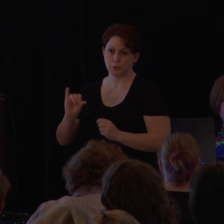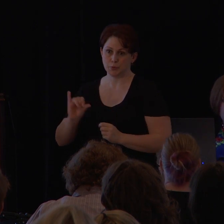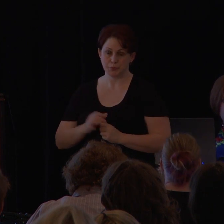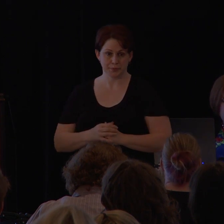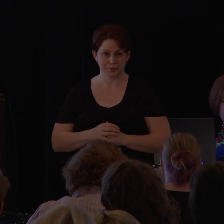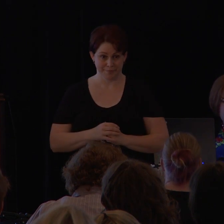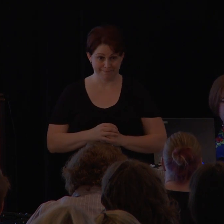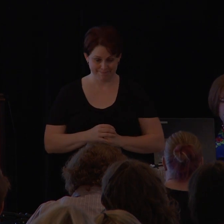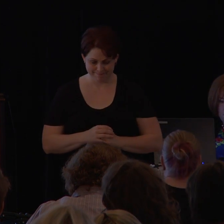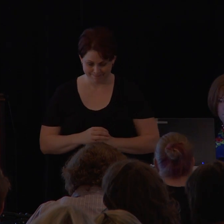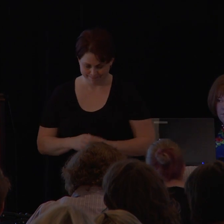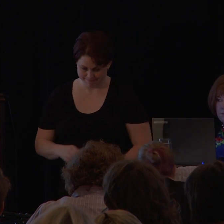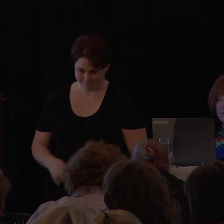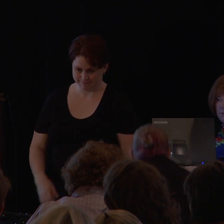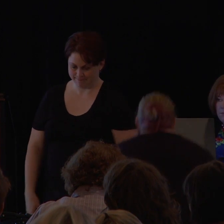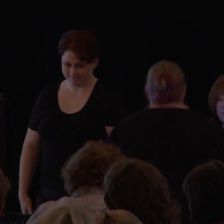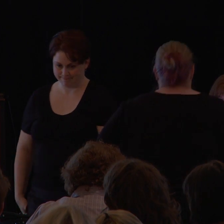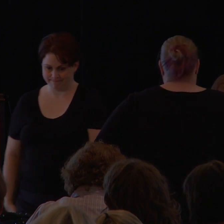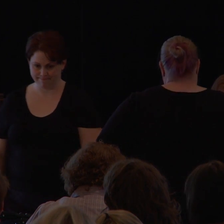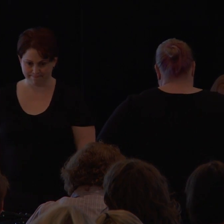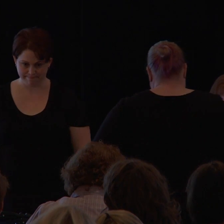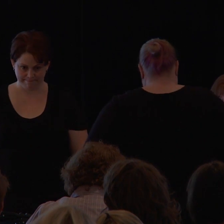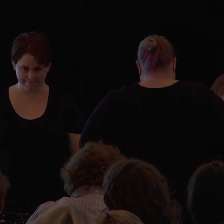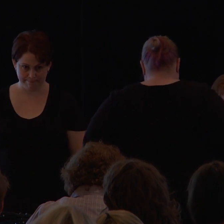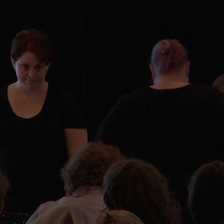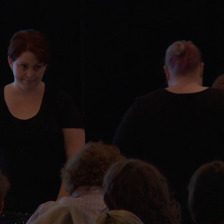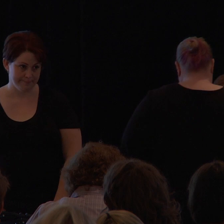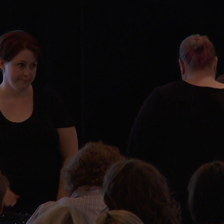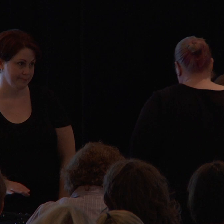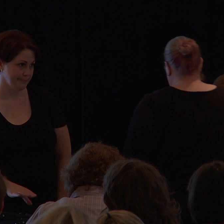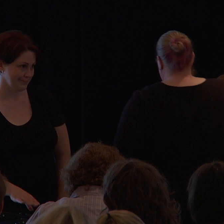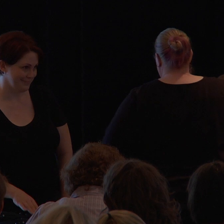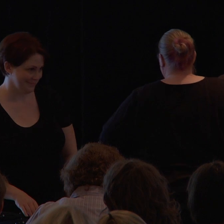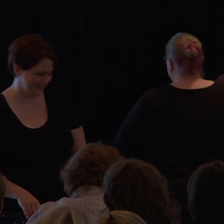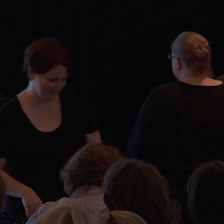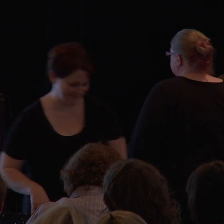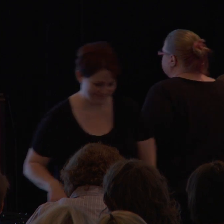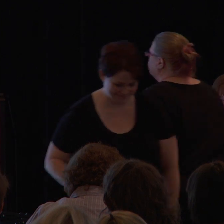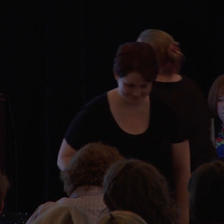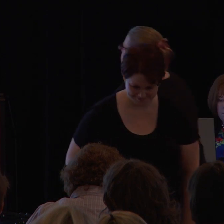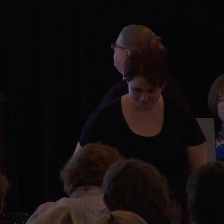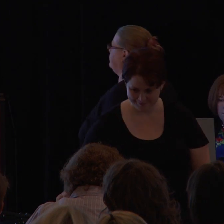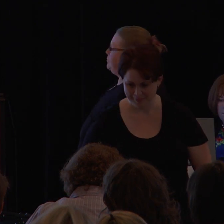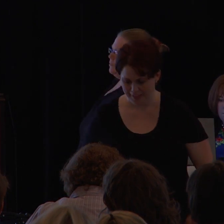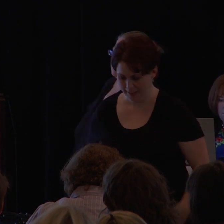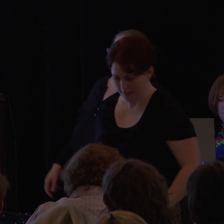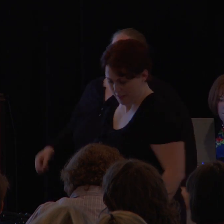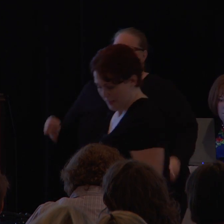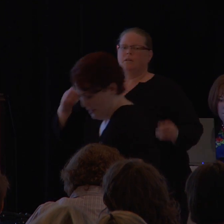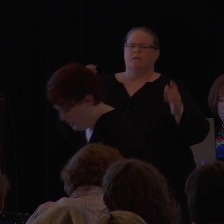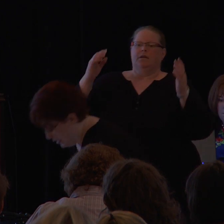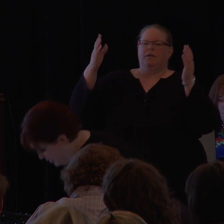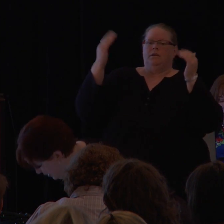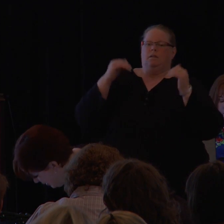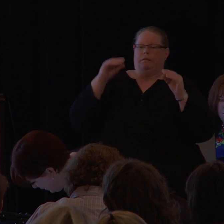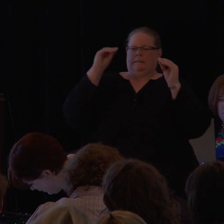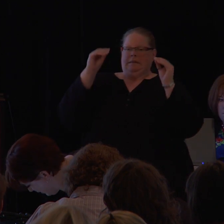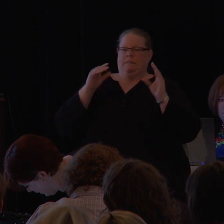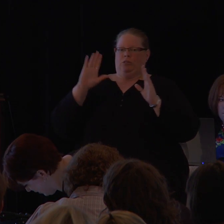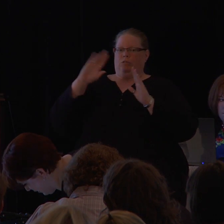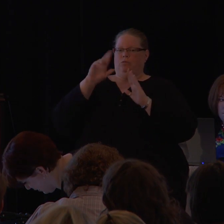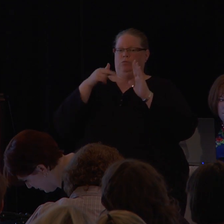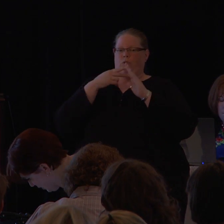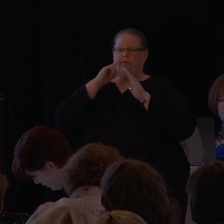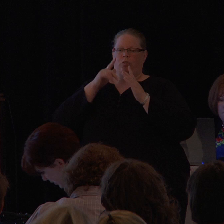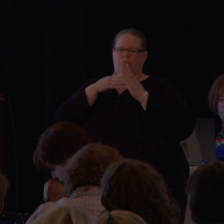guilty, but they're at least reported. Next slide, role of teachers, inclusion in anti-bullying. Teachers are next